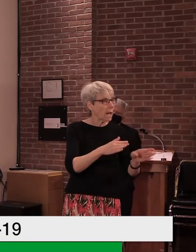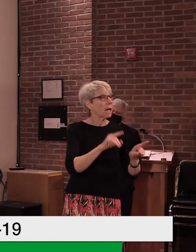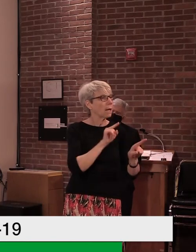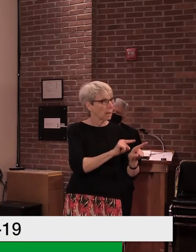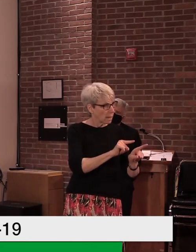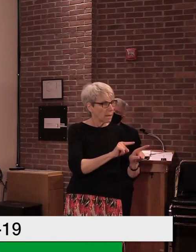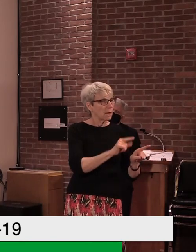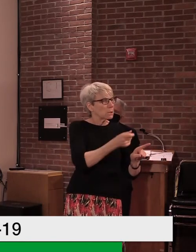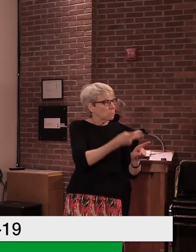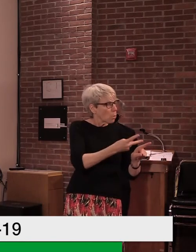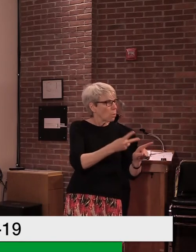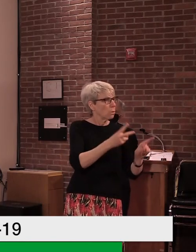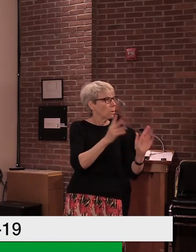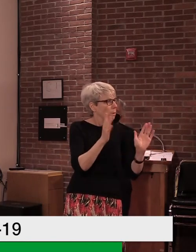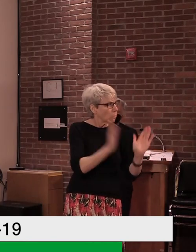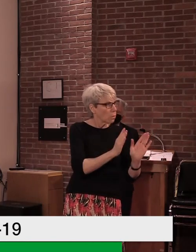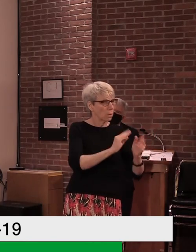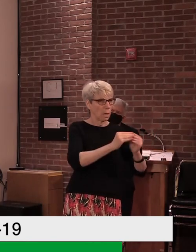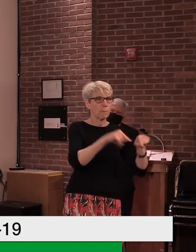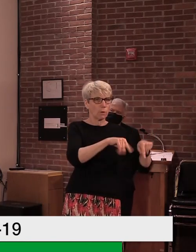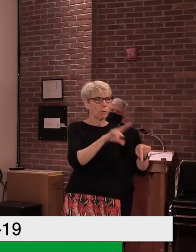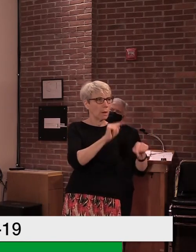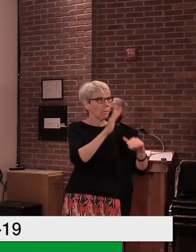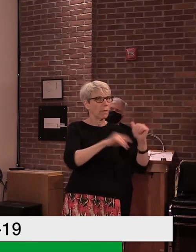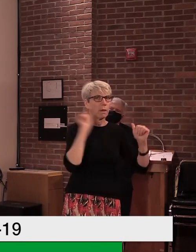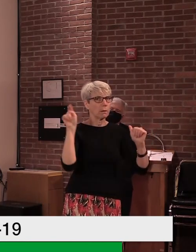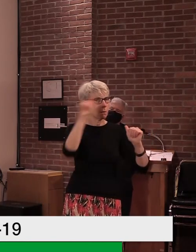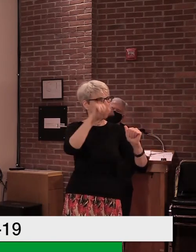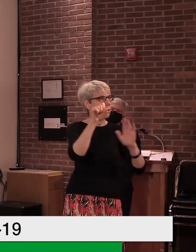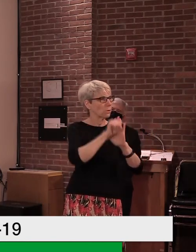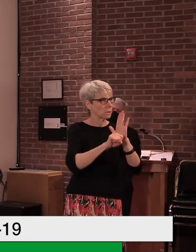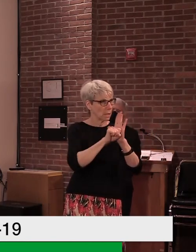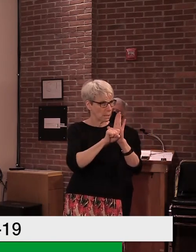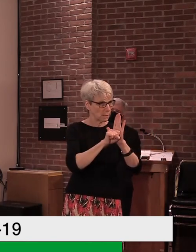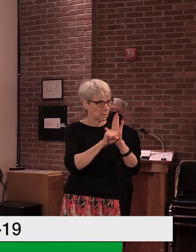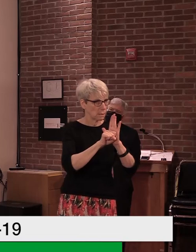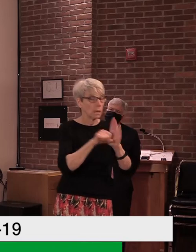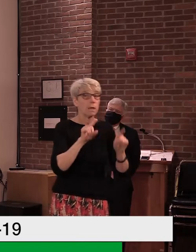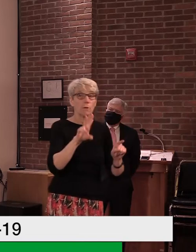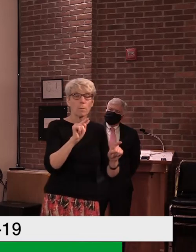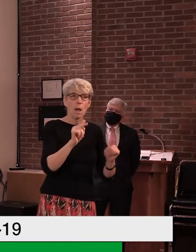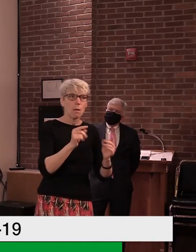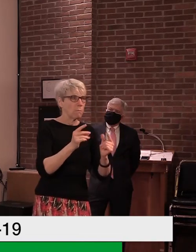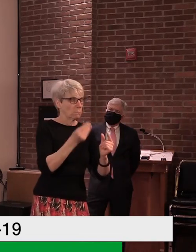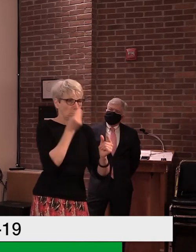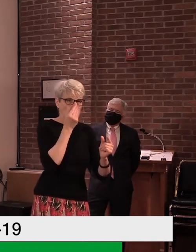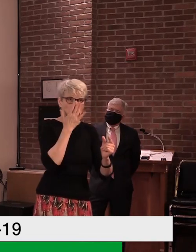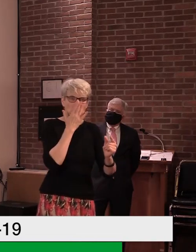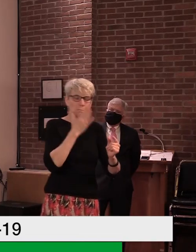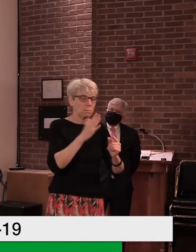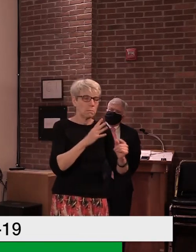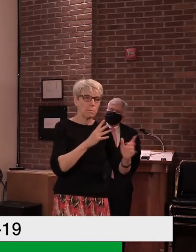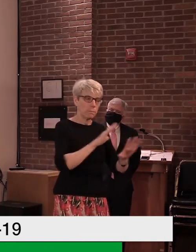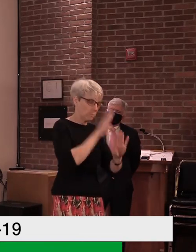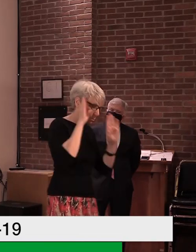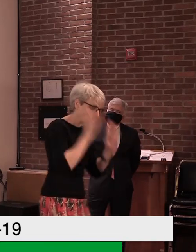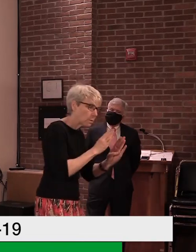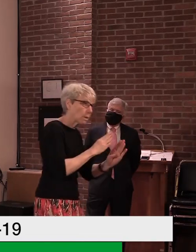homes. And I've discussed here previously the strict protocols that we've implemented to protect those